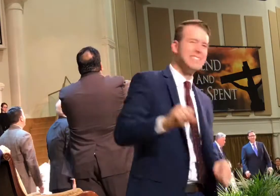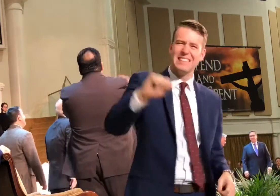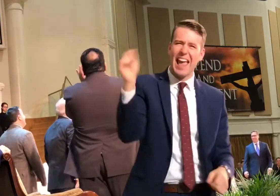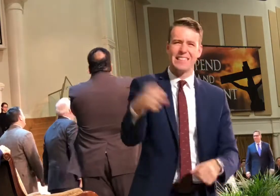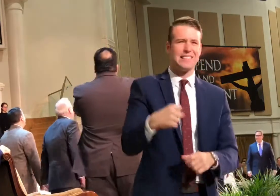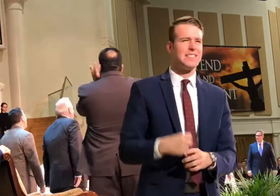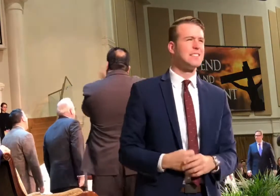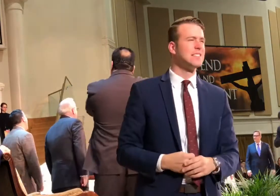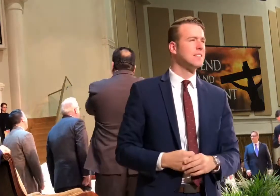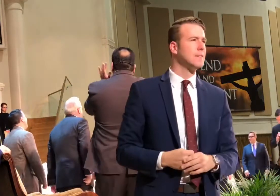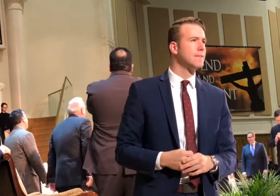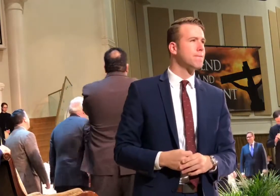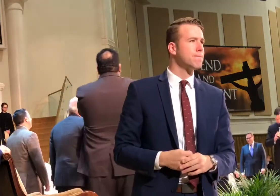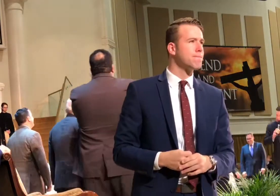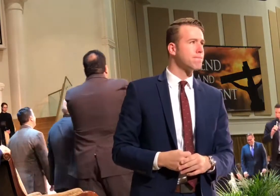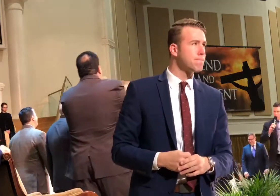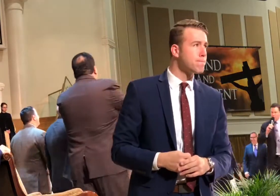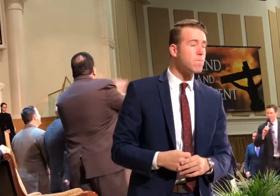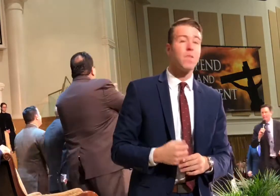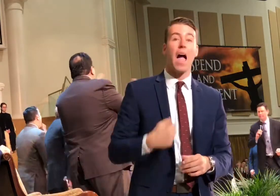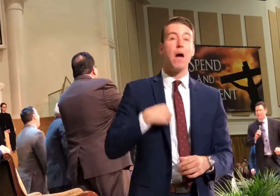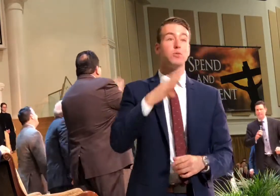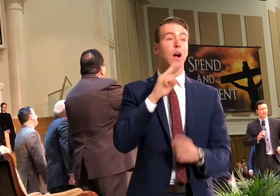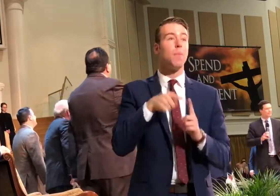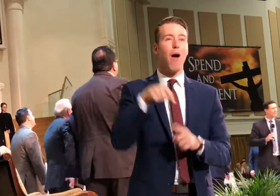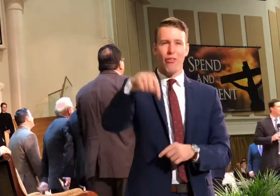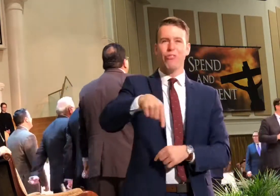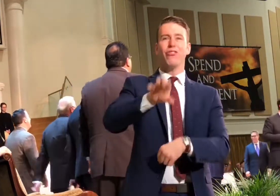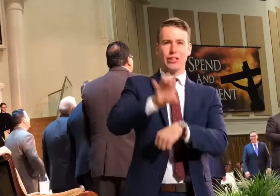Yes! I'm talking about the church.